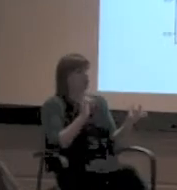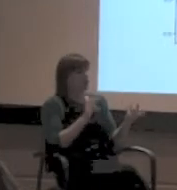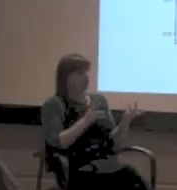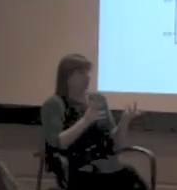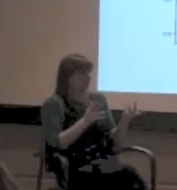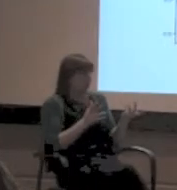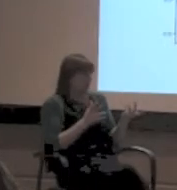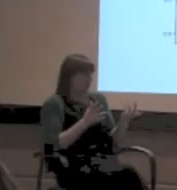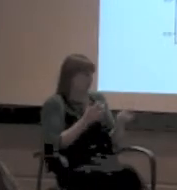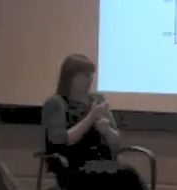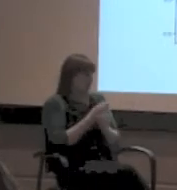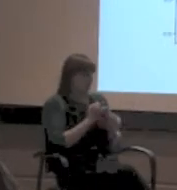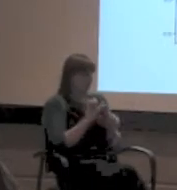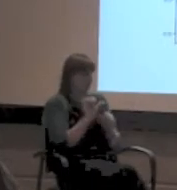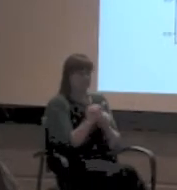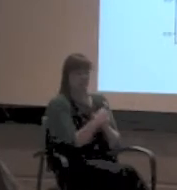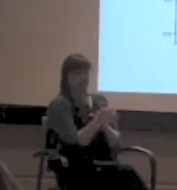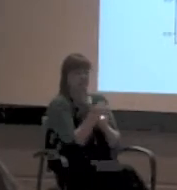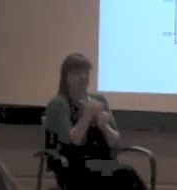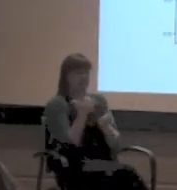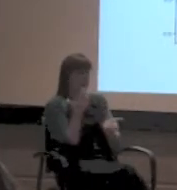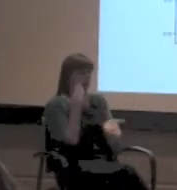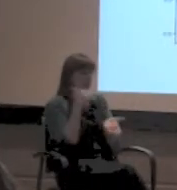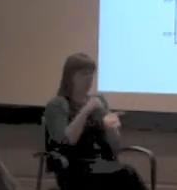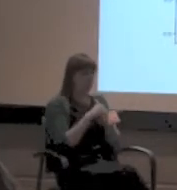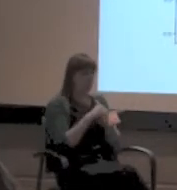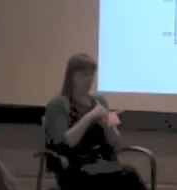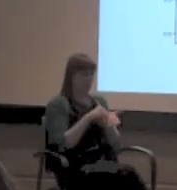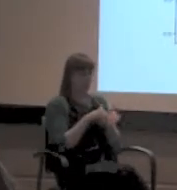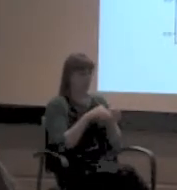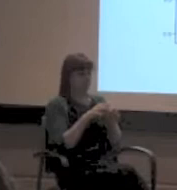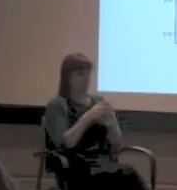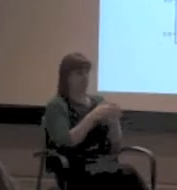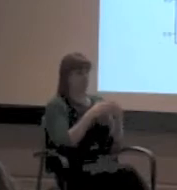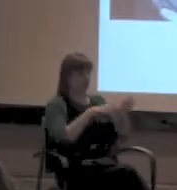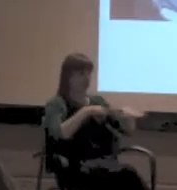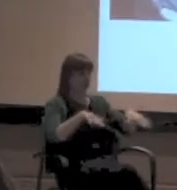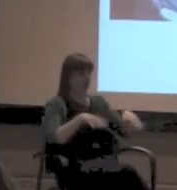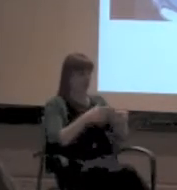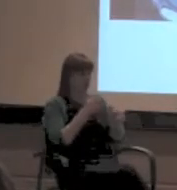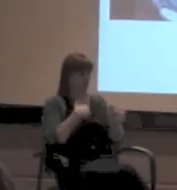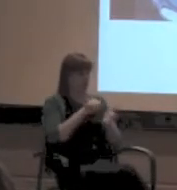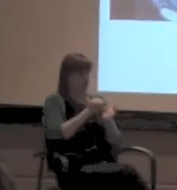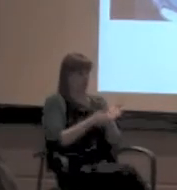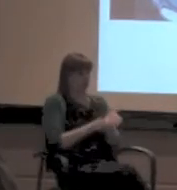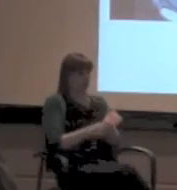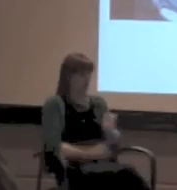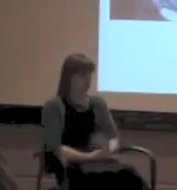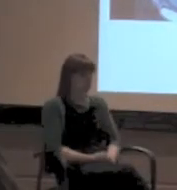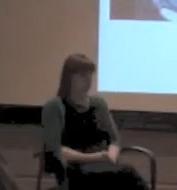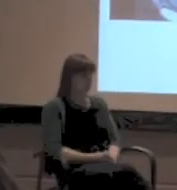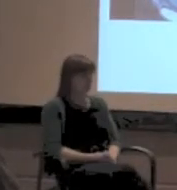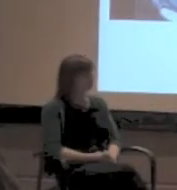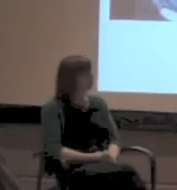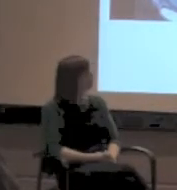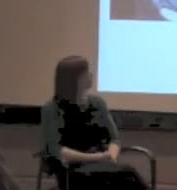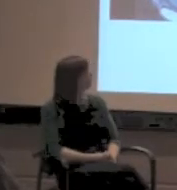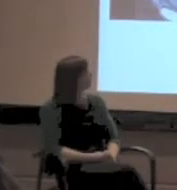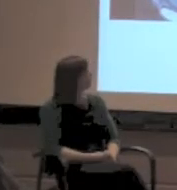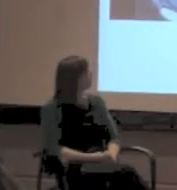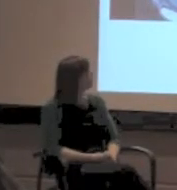know, tens of thousands of American children operations every year. Okay,